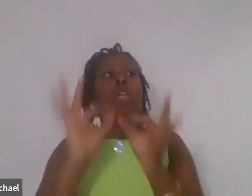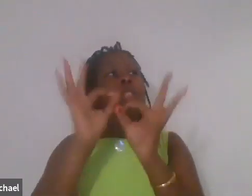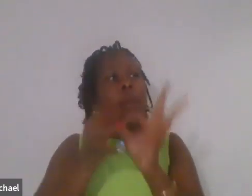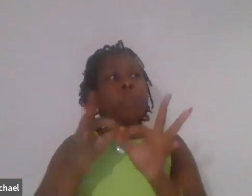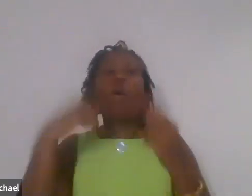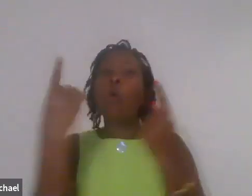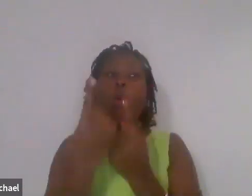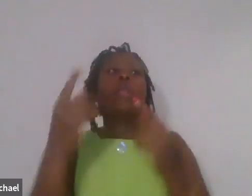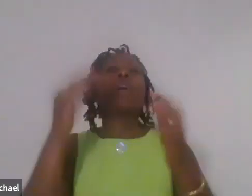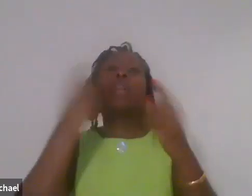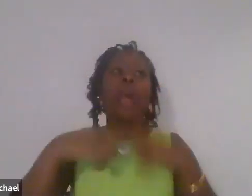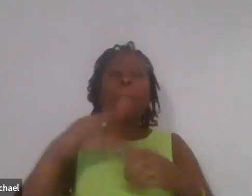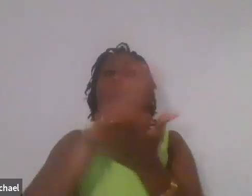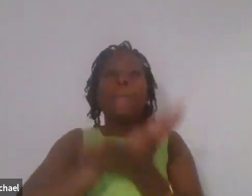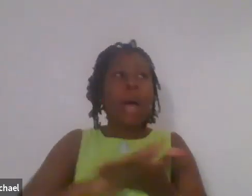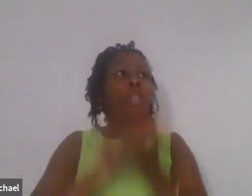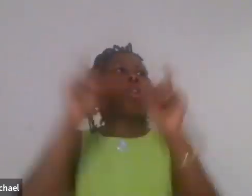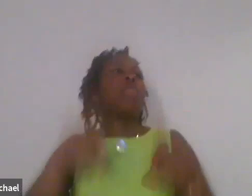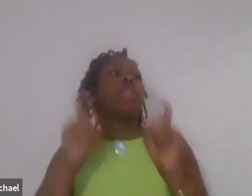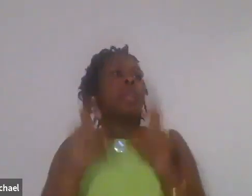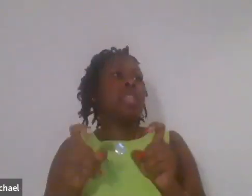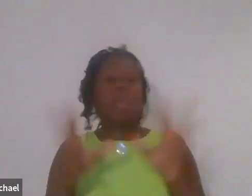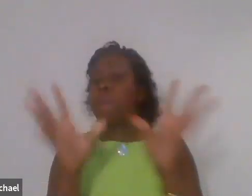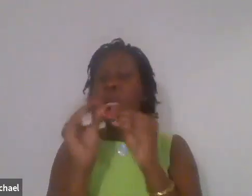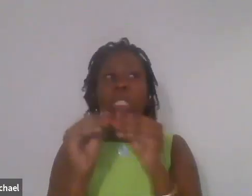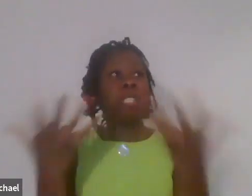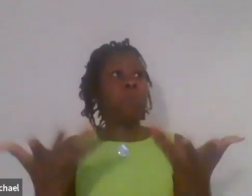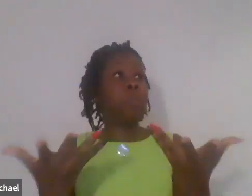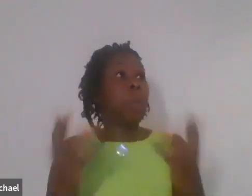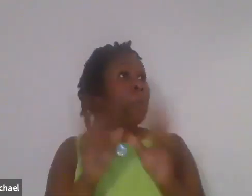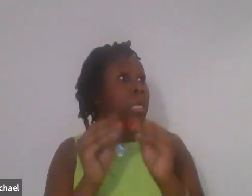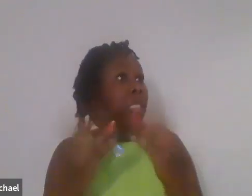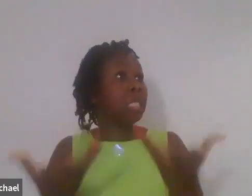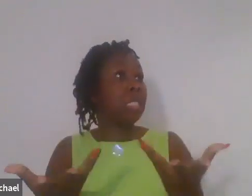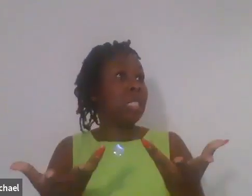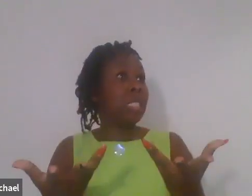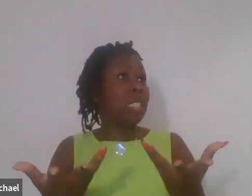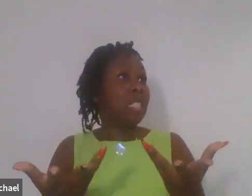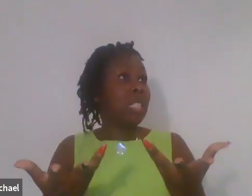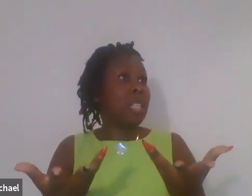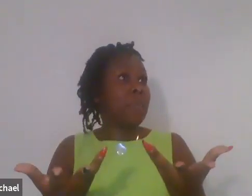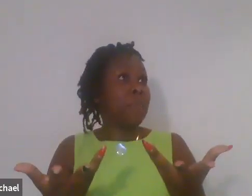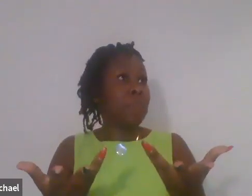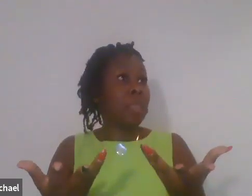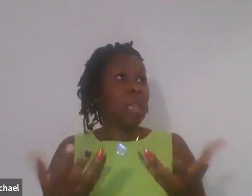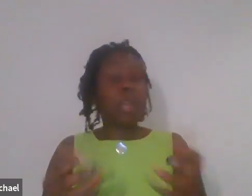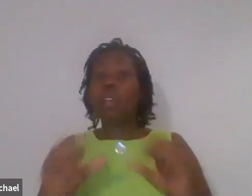sign language interpreter. I only need an interpreter based on the need. Maybe when there's a meeting,